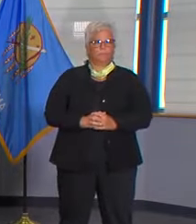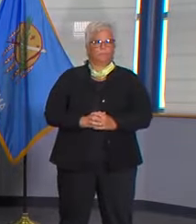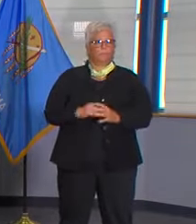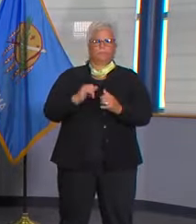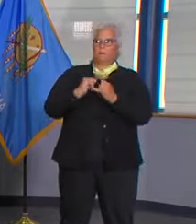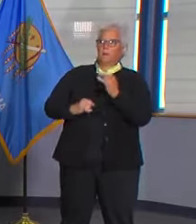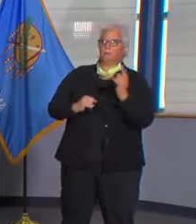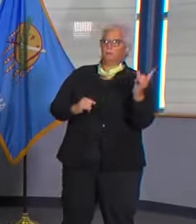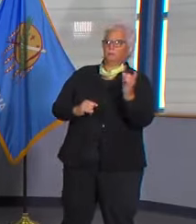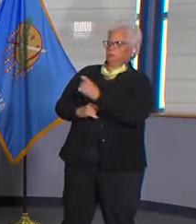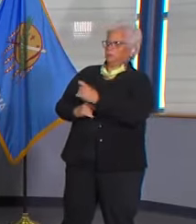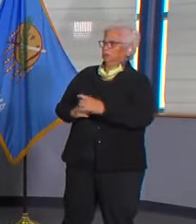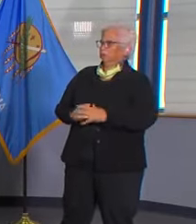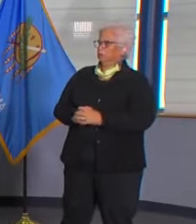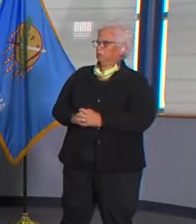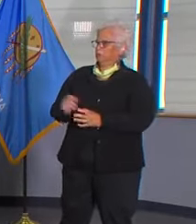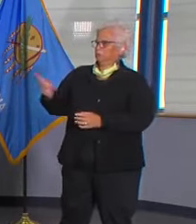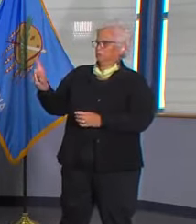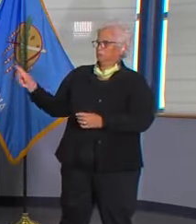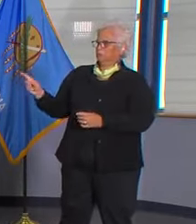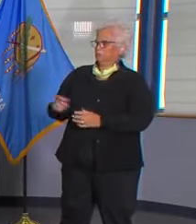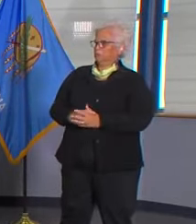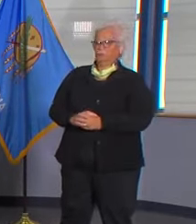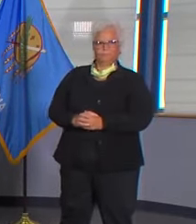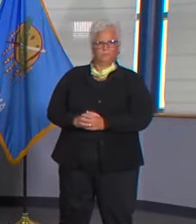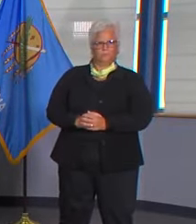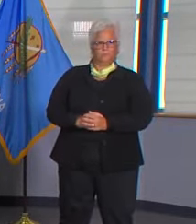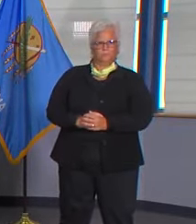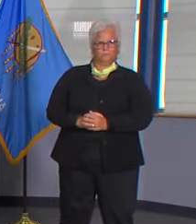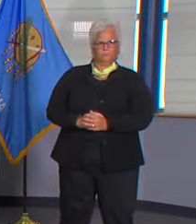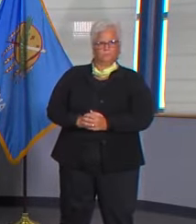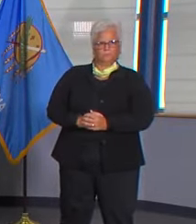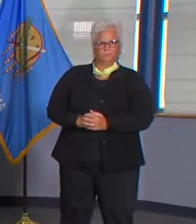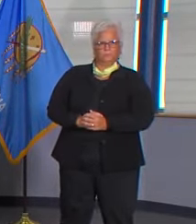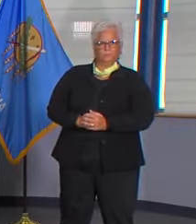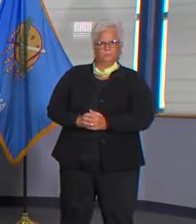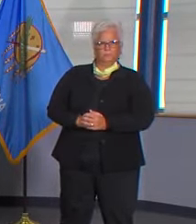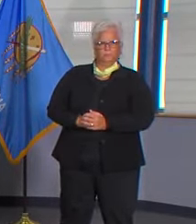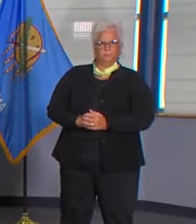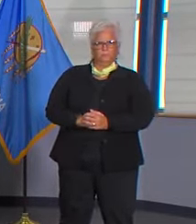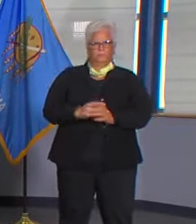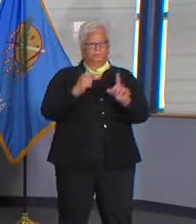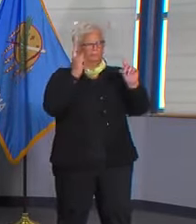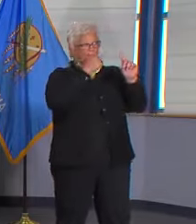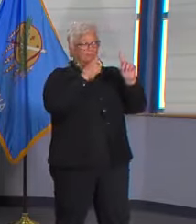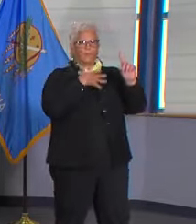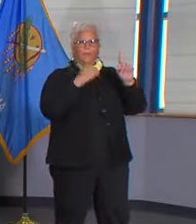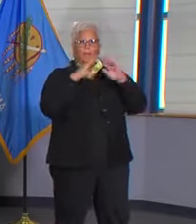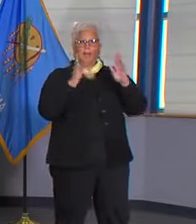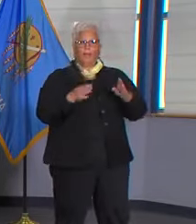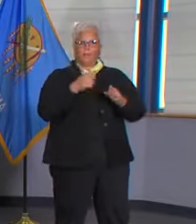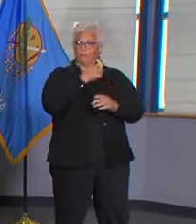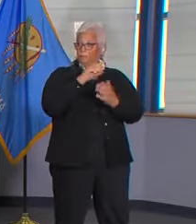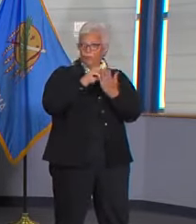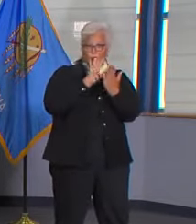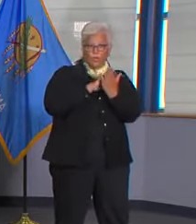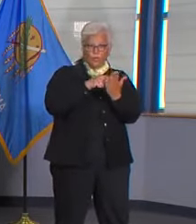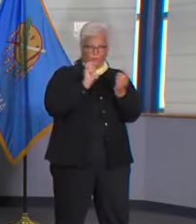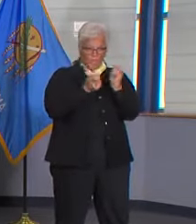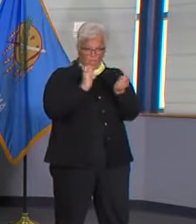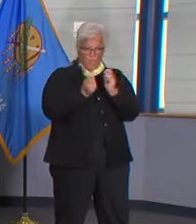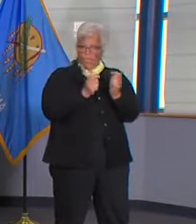Have you made any changes or alterations based on that document now that you've been able to see 8 weeks of them? Have you changed your thought process